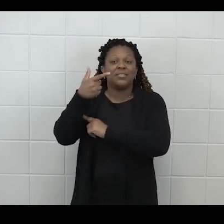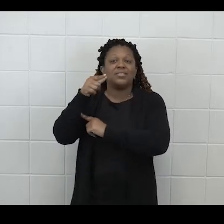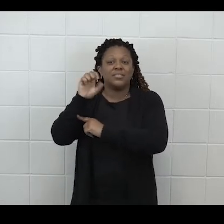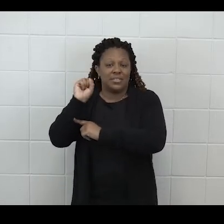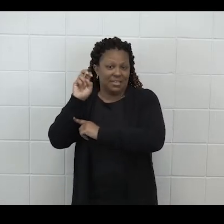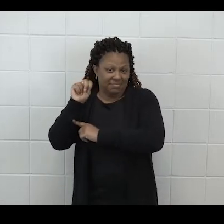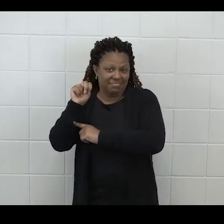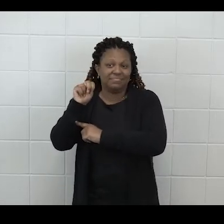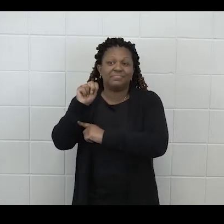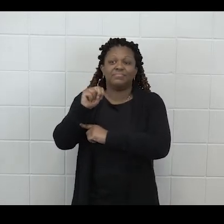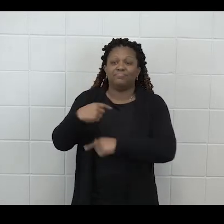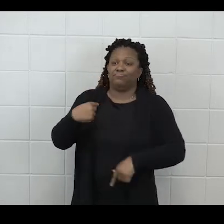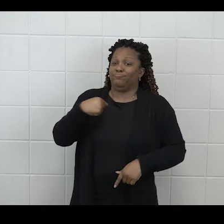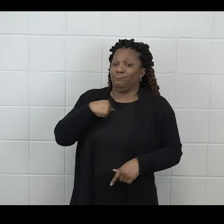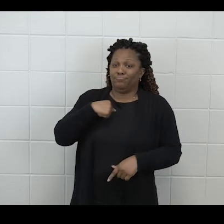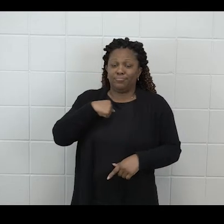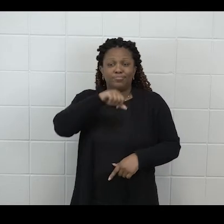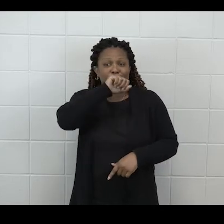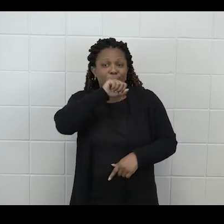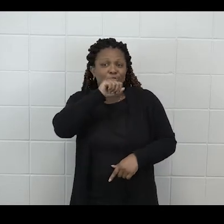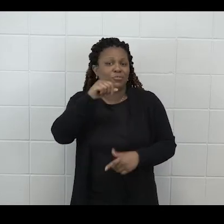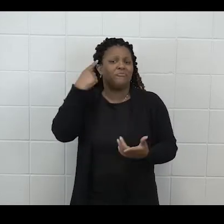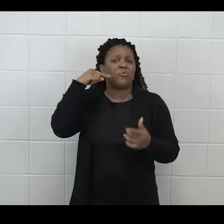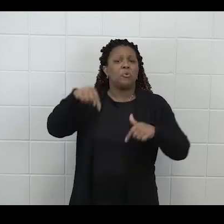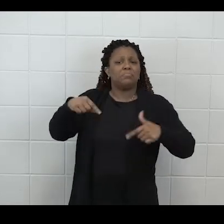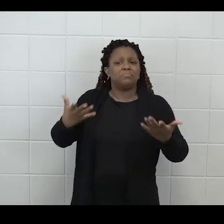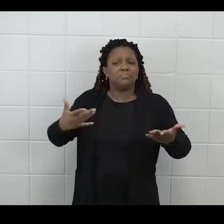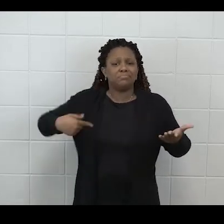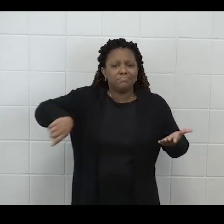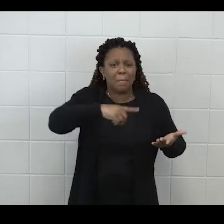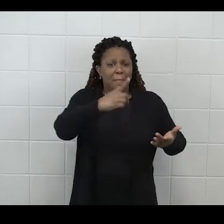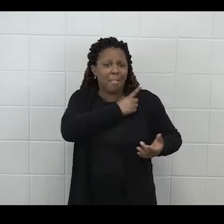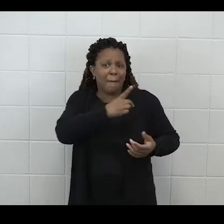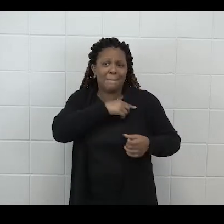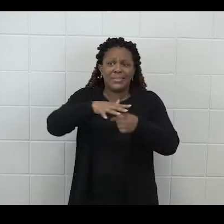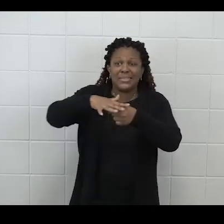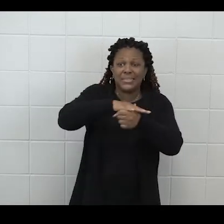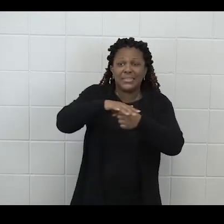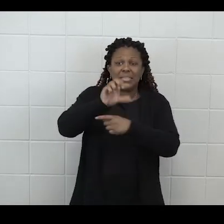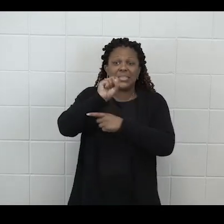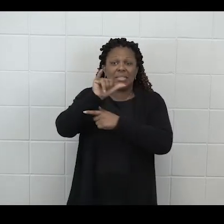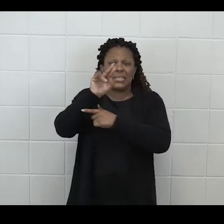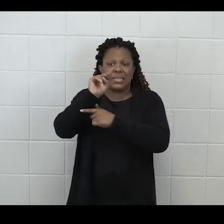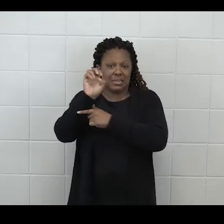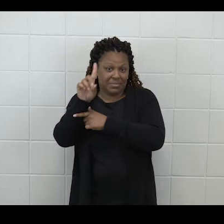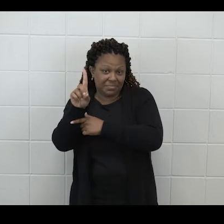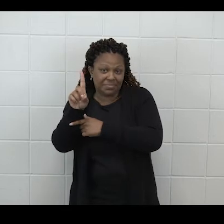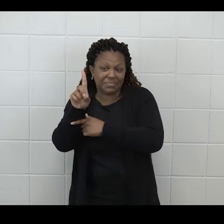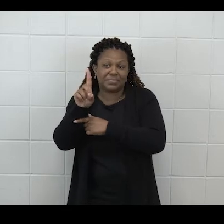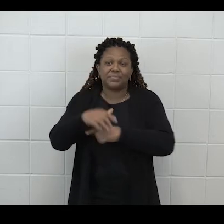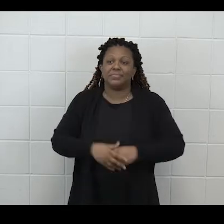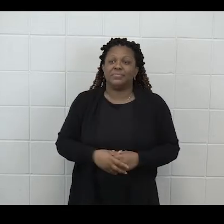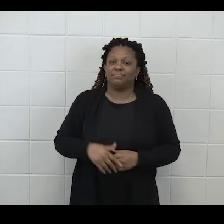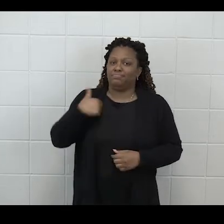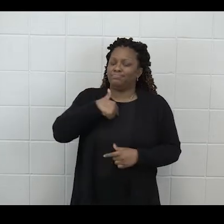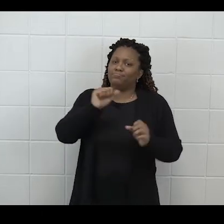the Evangelical Lutheran Church in America. We are so grateful for the ways our congregations and